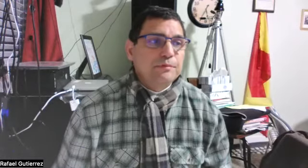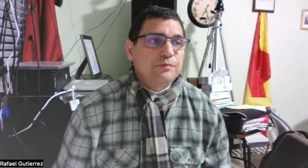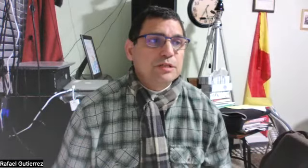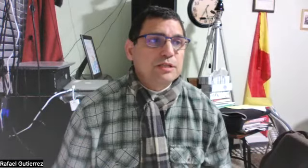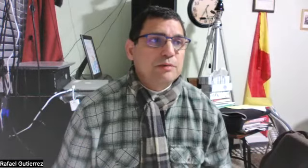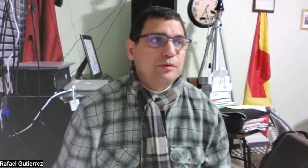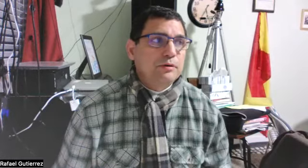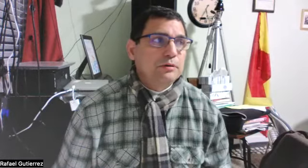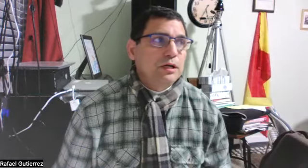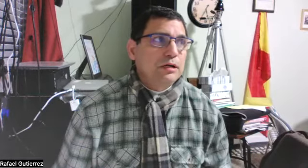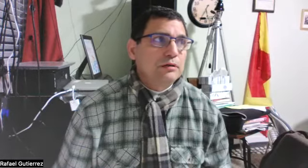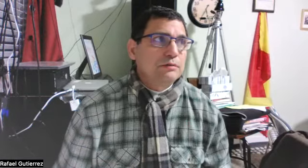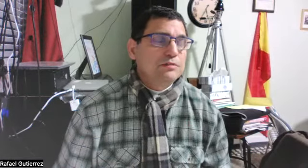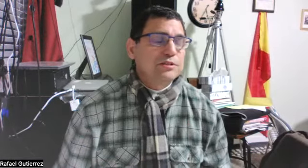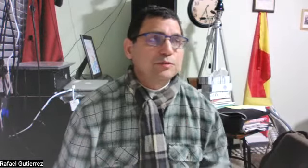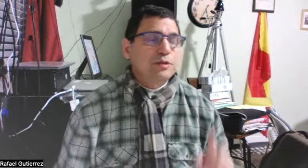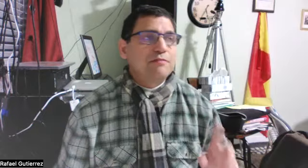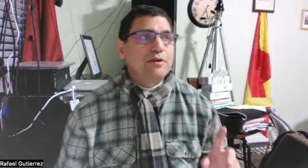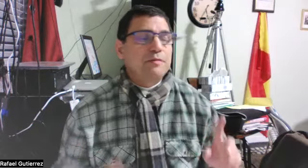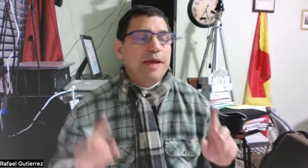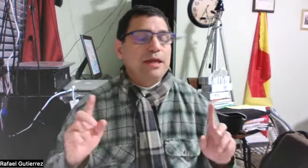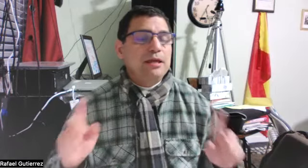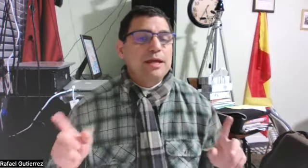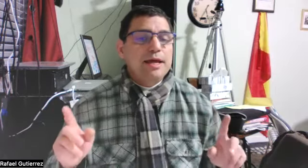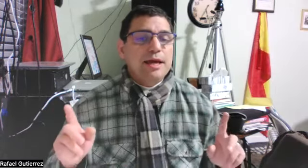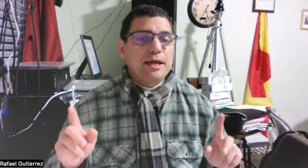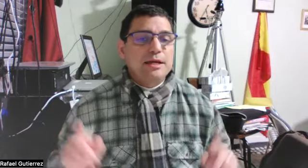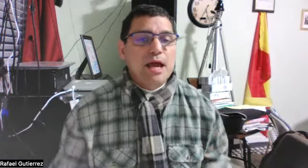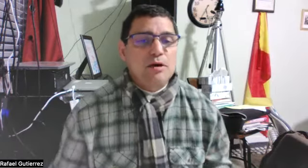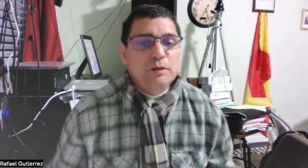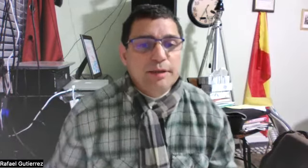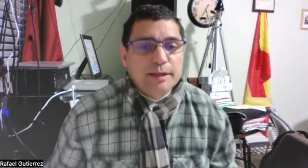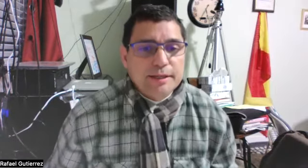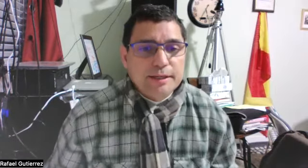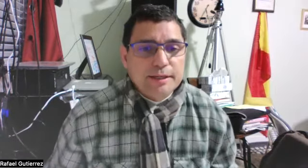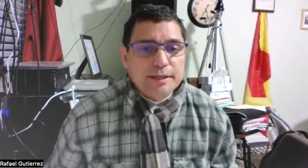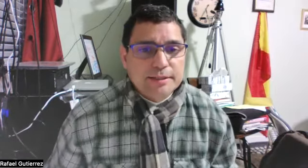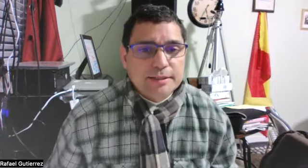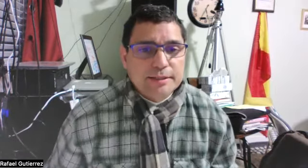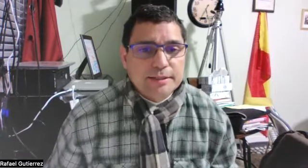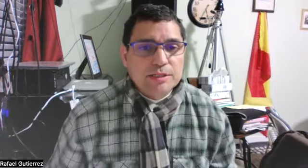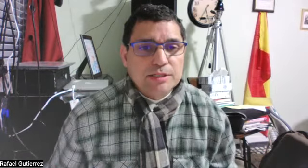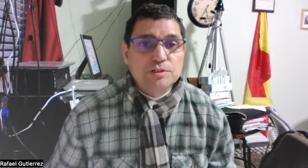for example, the difference between a verb and a noun is to see.